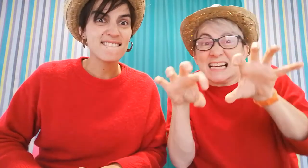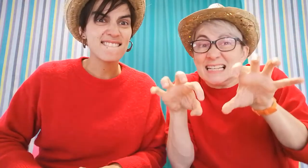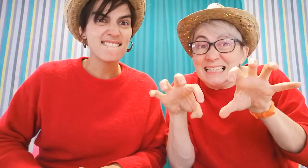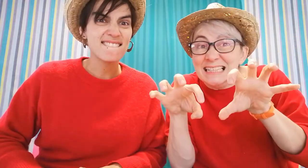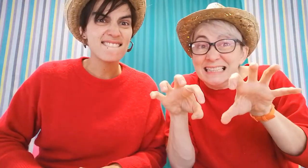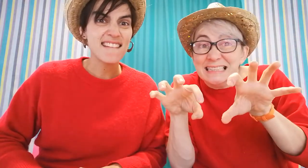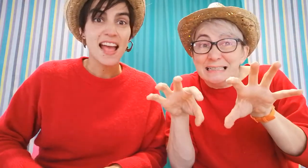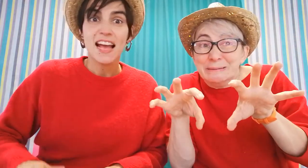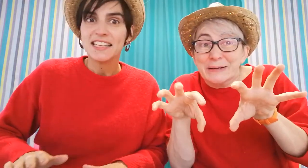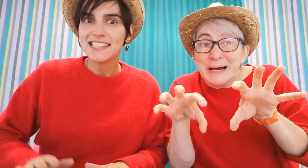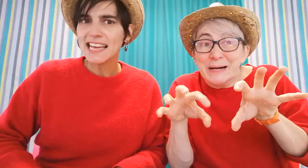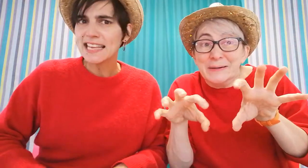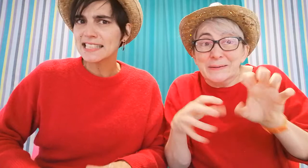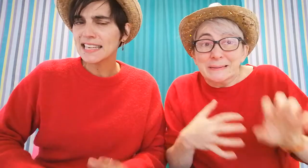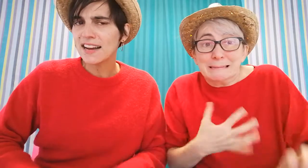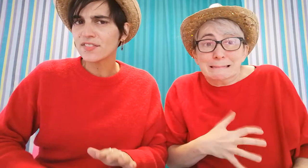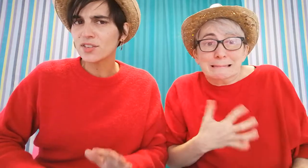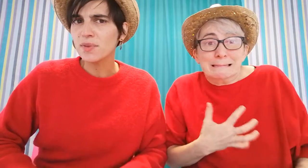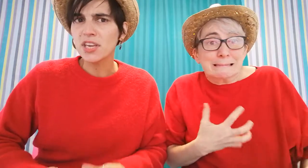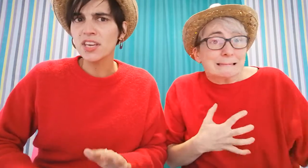See a lion? Oh no! Chasing after me.